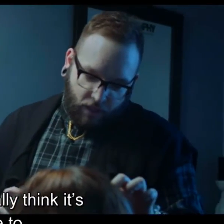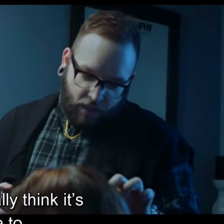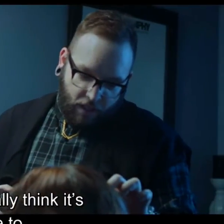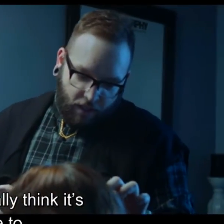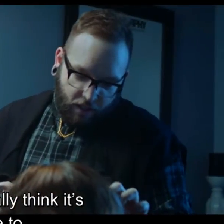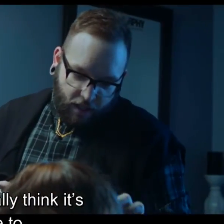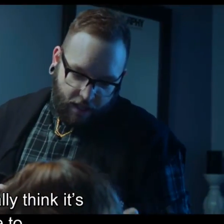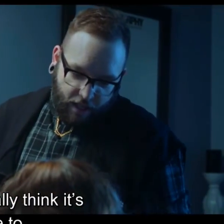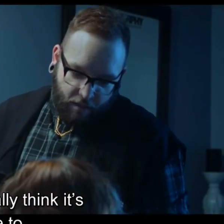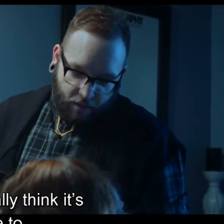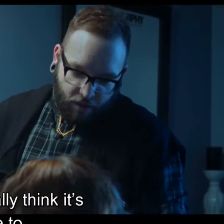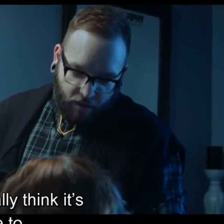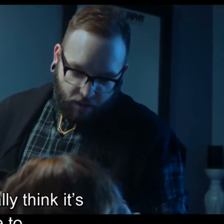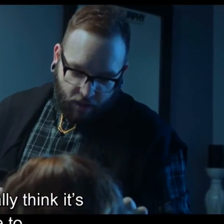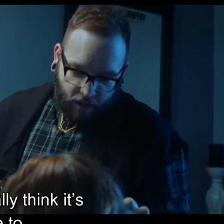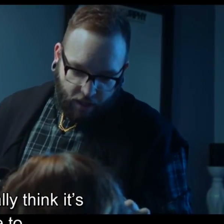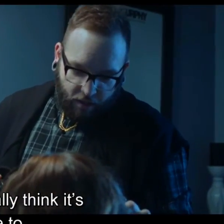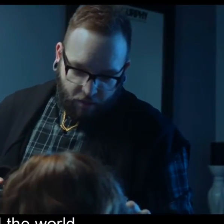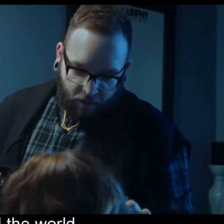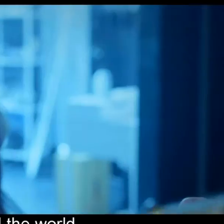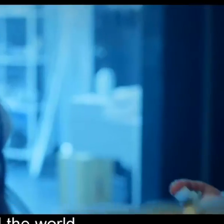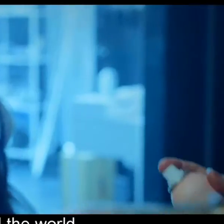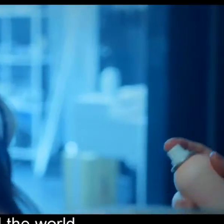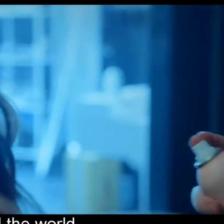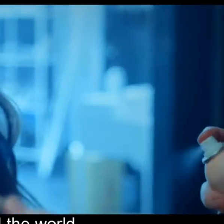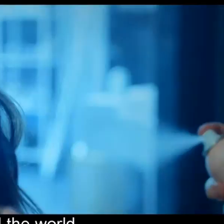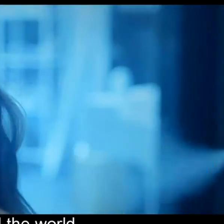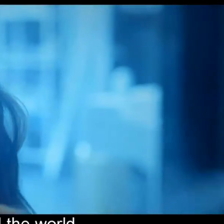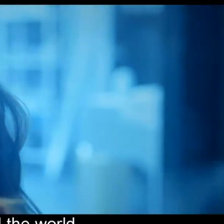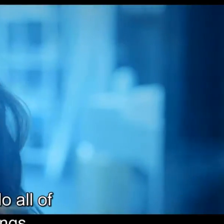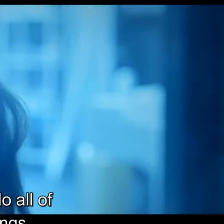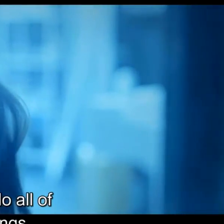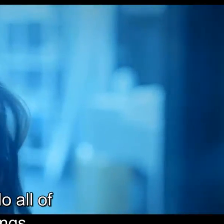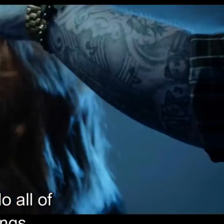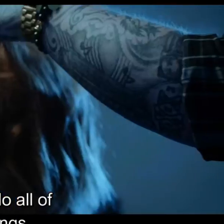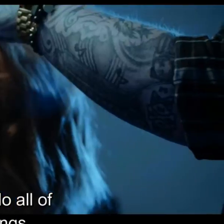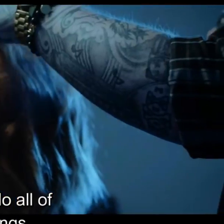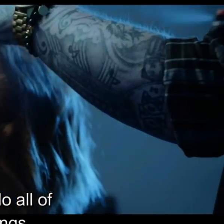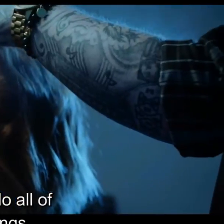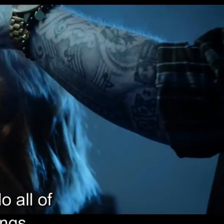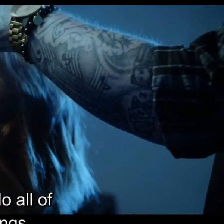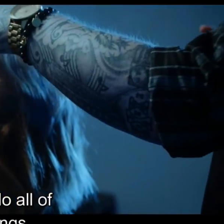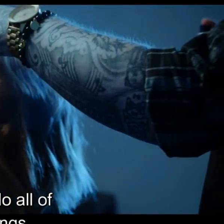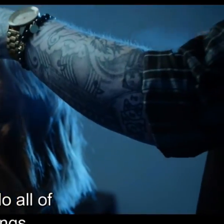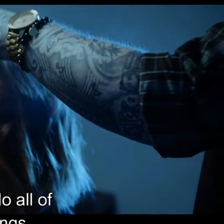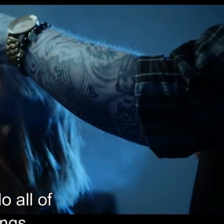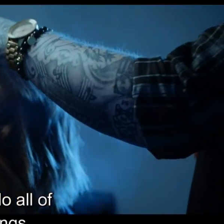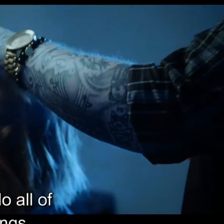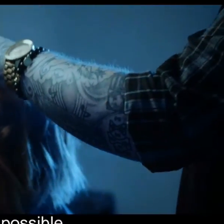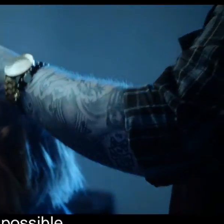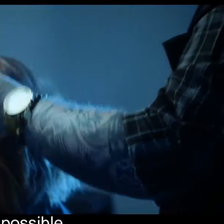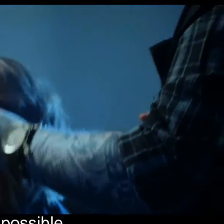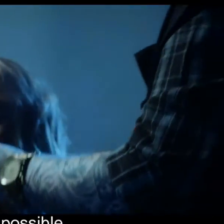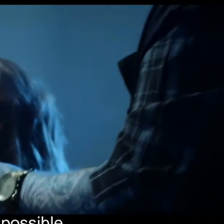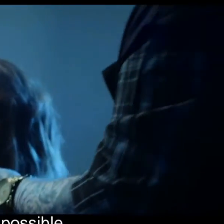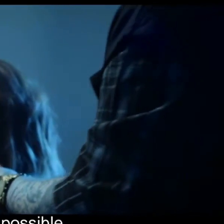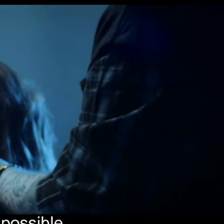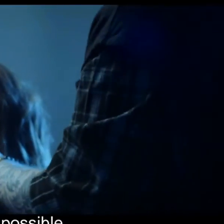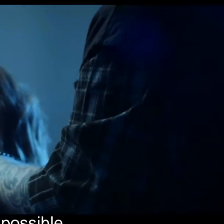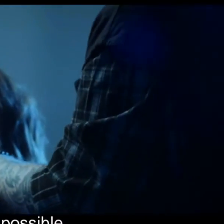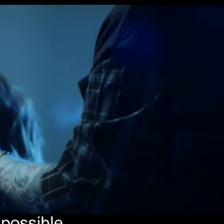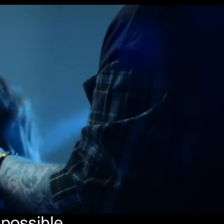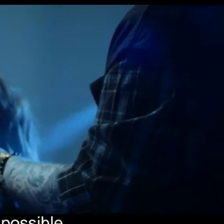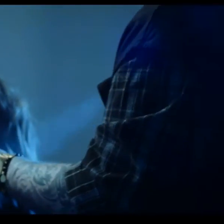the world, to travel, to do all those things, but it's totally possible. It doesn't matter where you live, it's what you're doing there